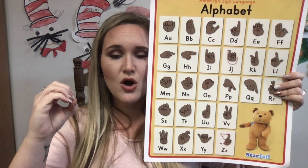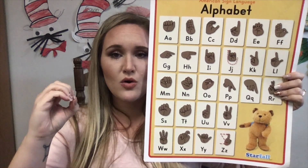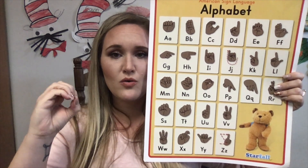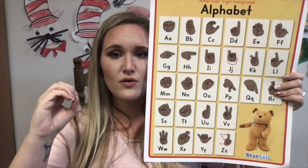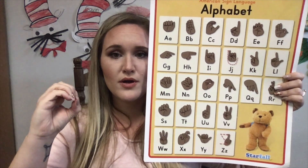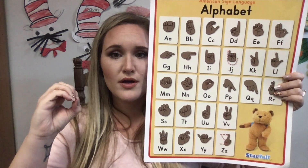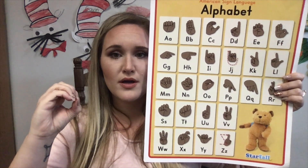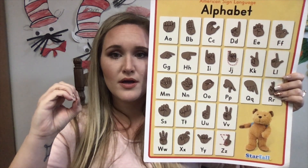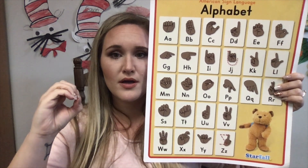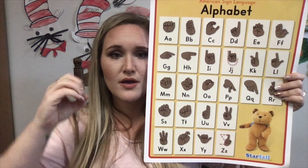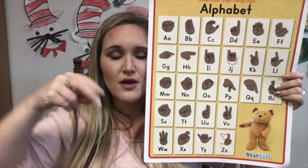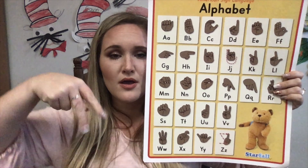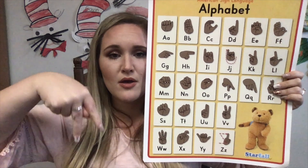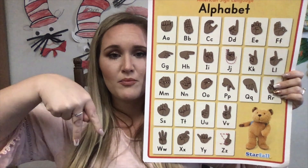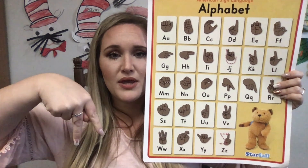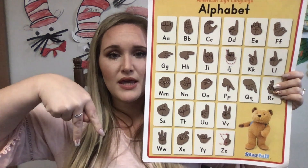O, P,